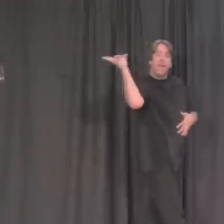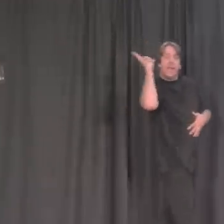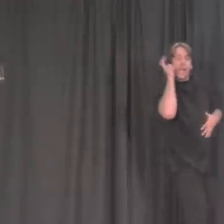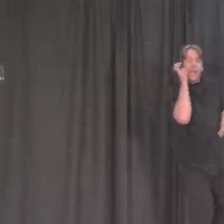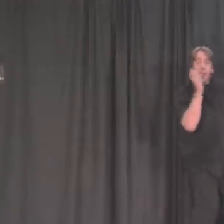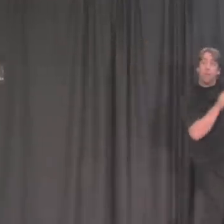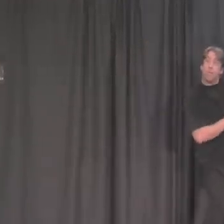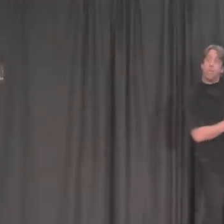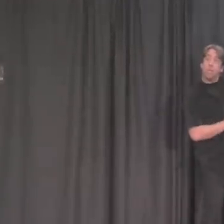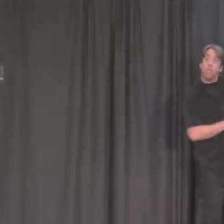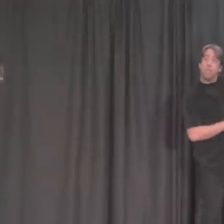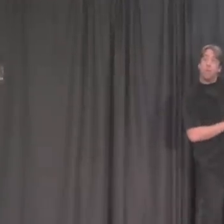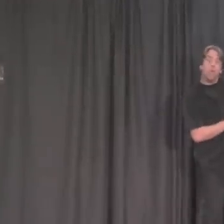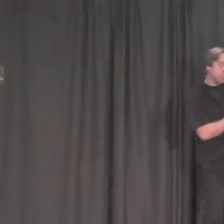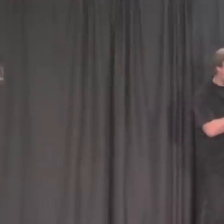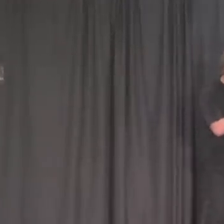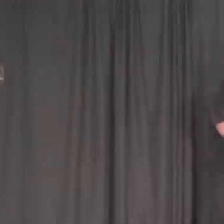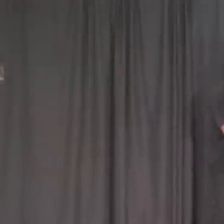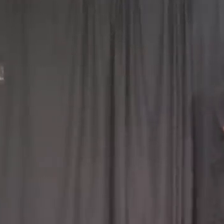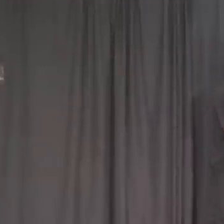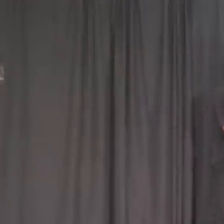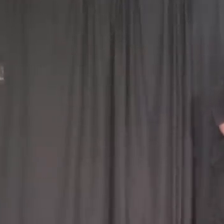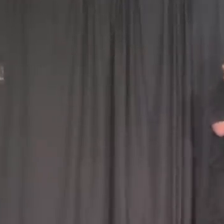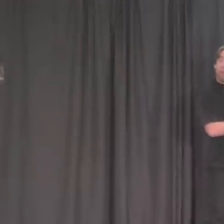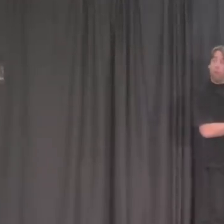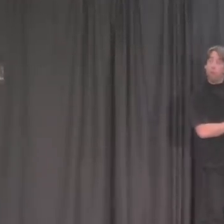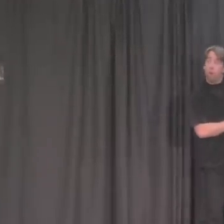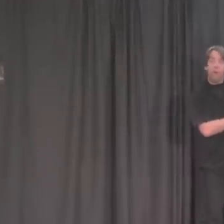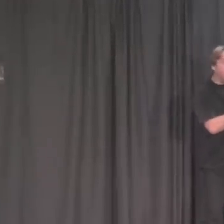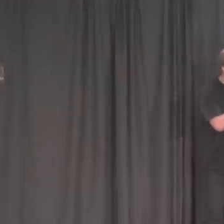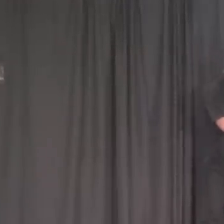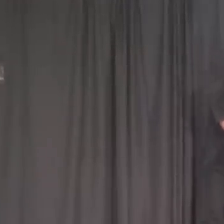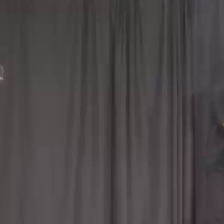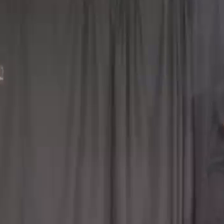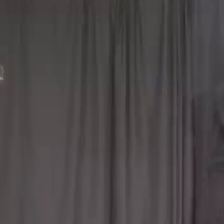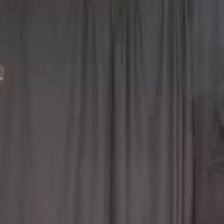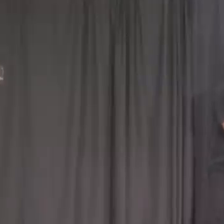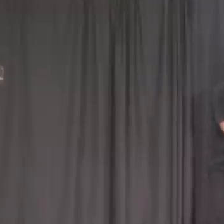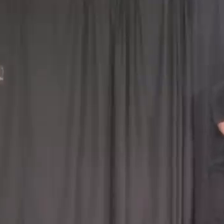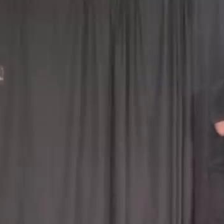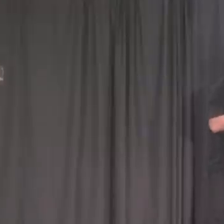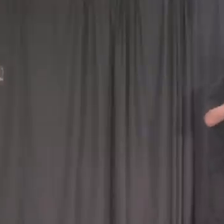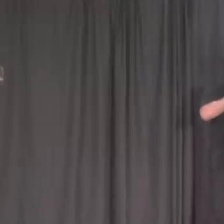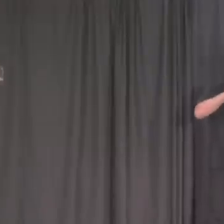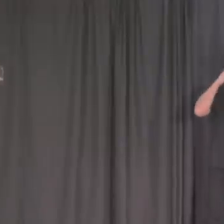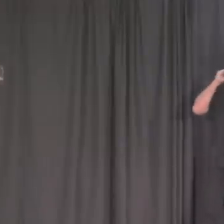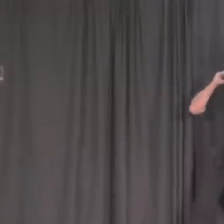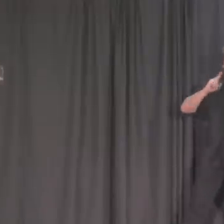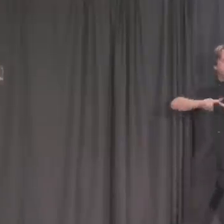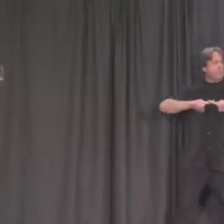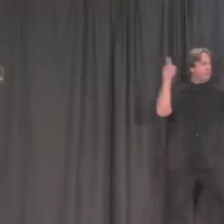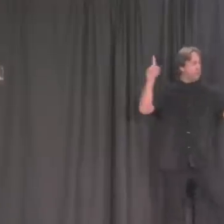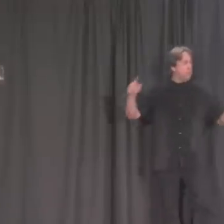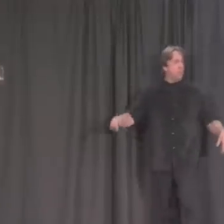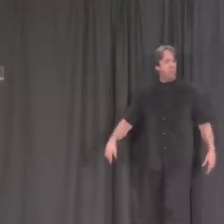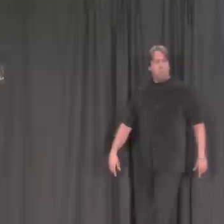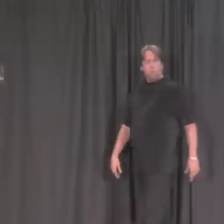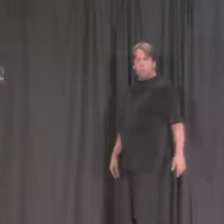hearing parents listen in, write down what the child wants, and make a Christmas list. My experience was